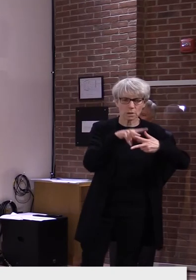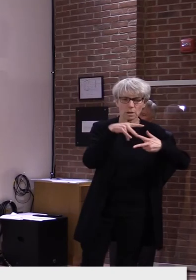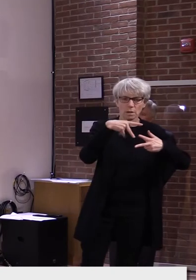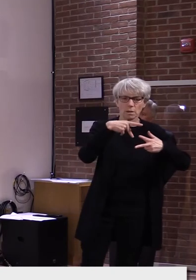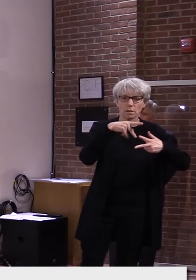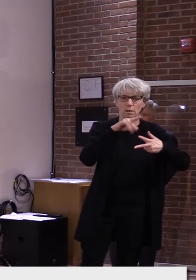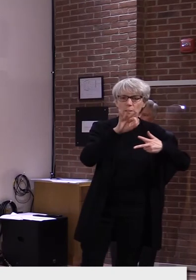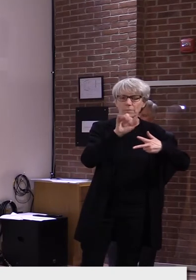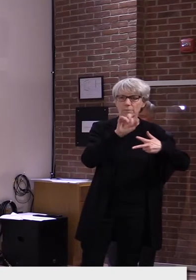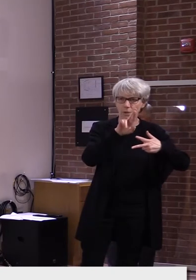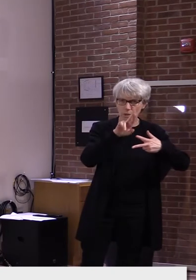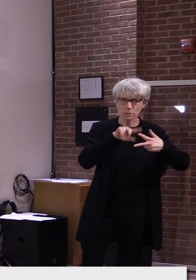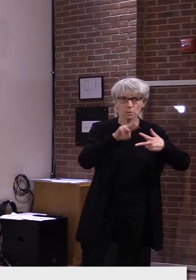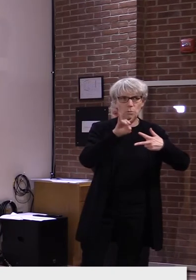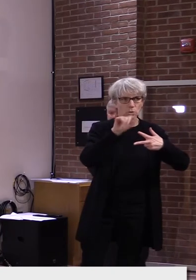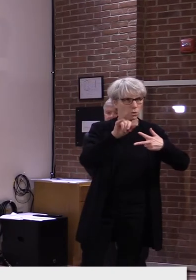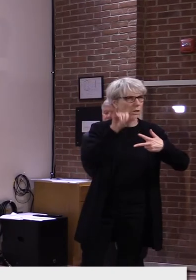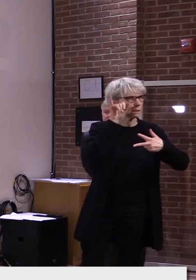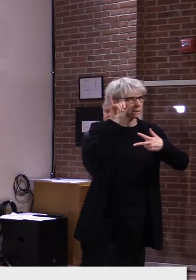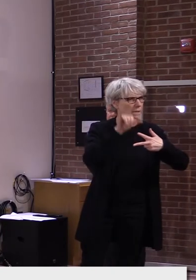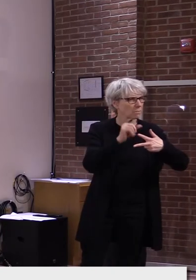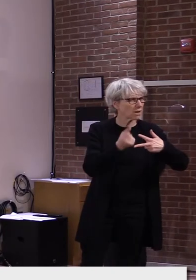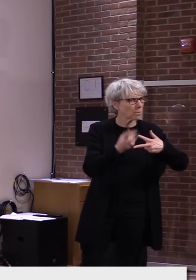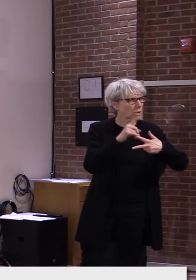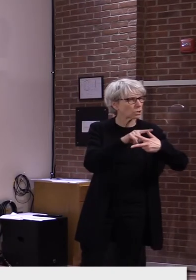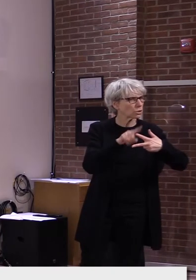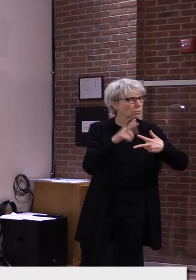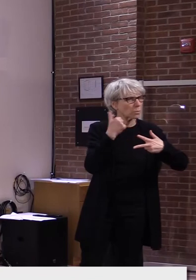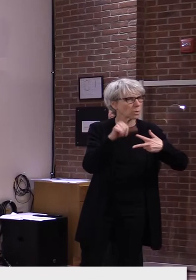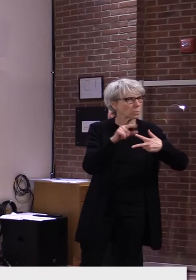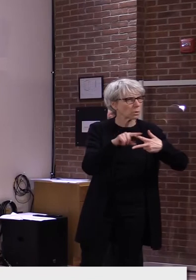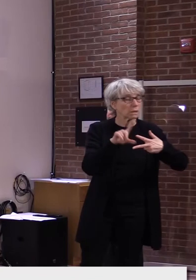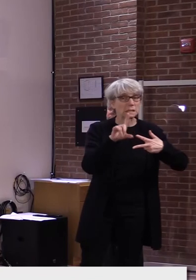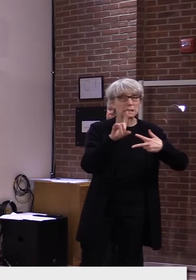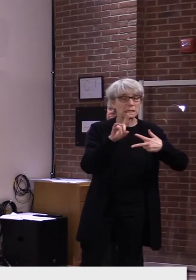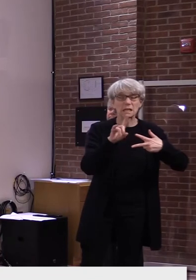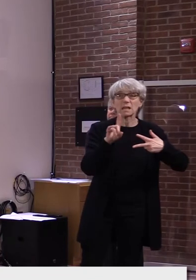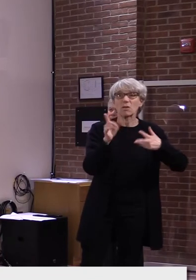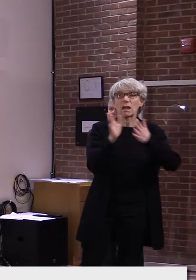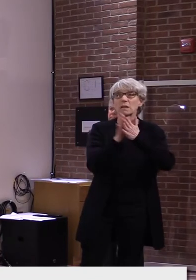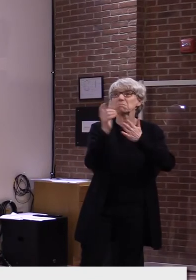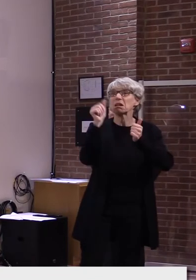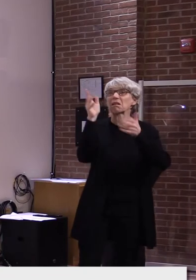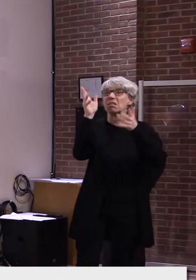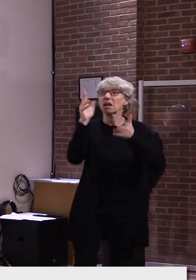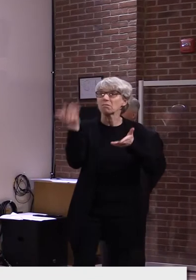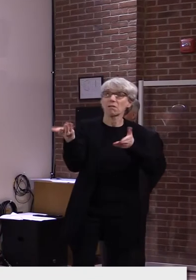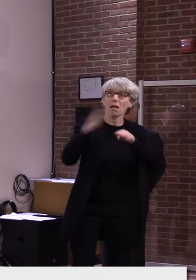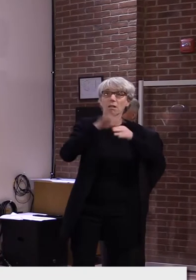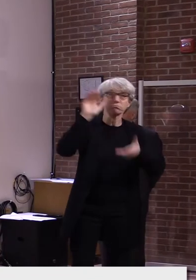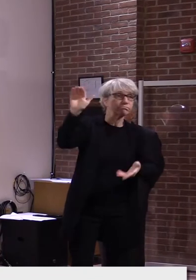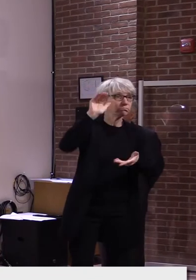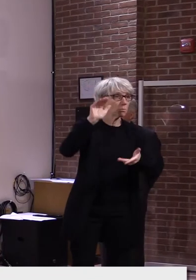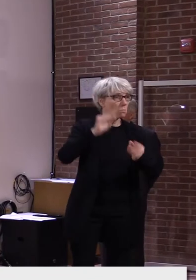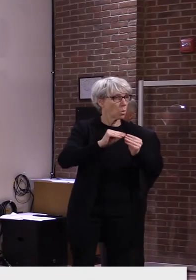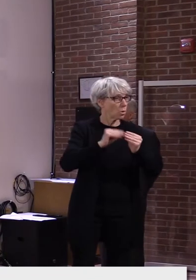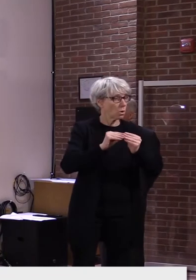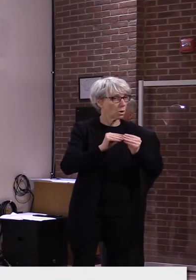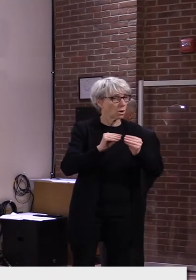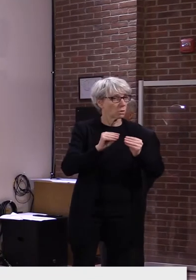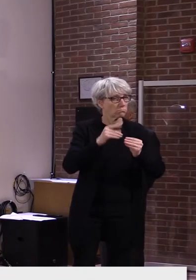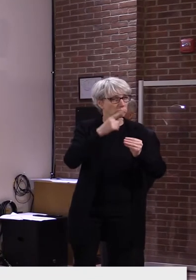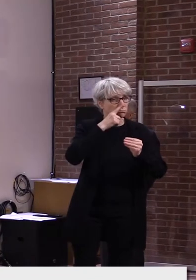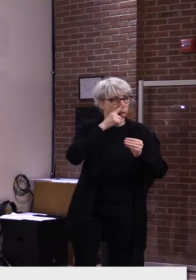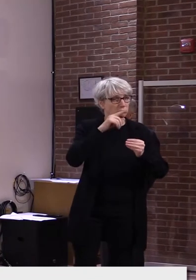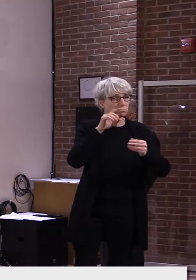we request any more than that from the federal pool? Was there a federal pool? Yeah, and if you could tell me what the numbers were